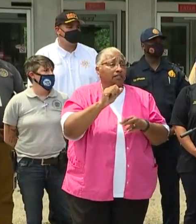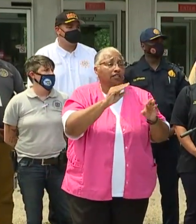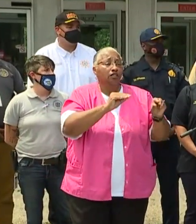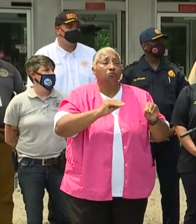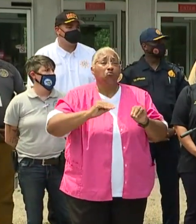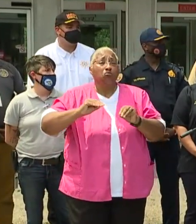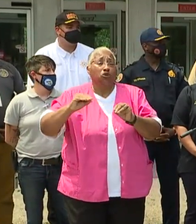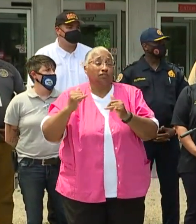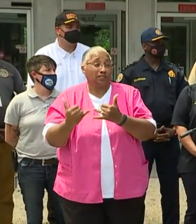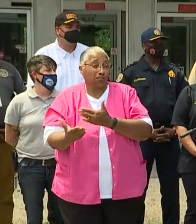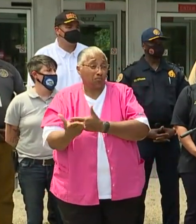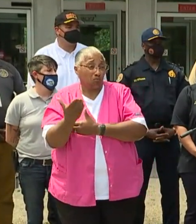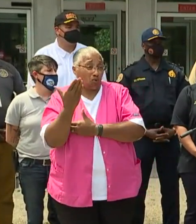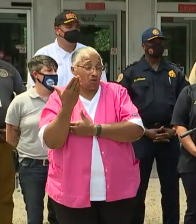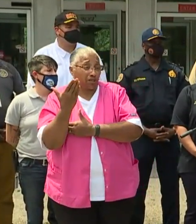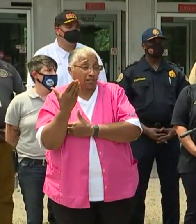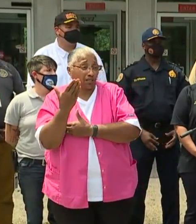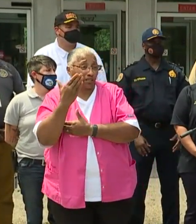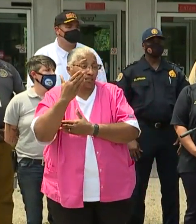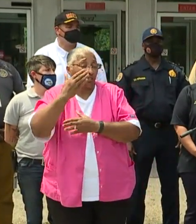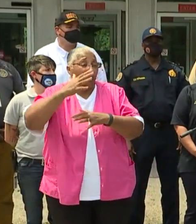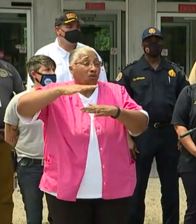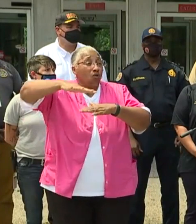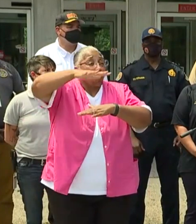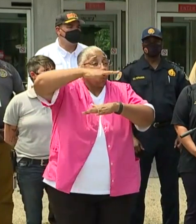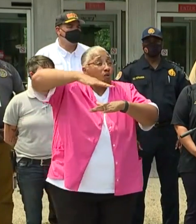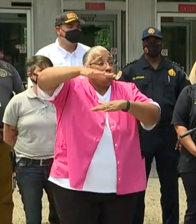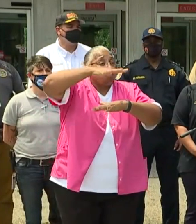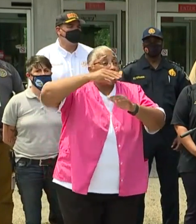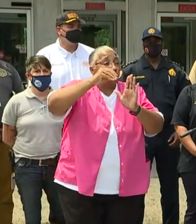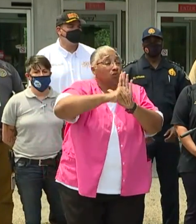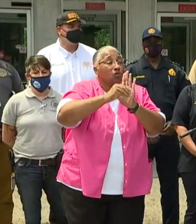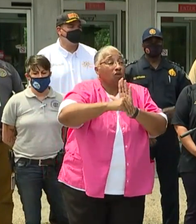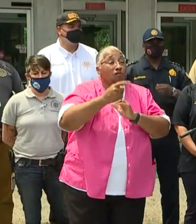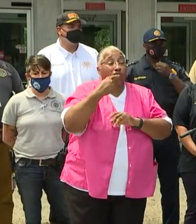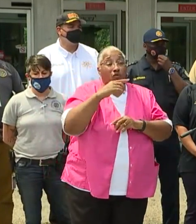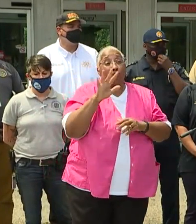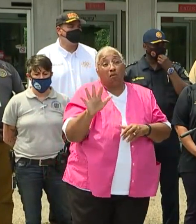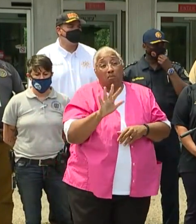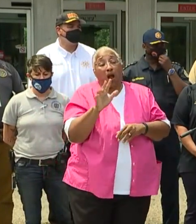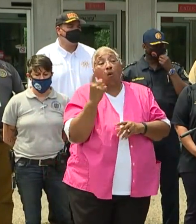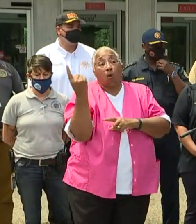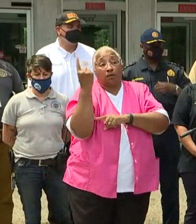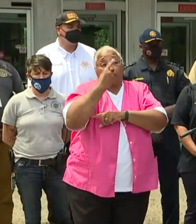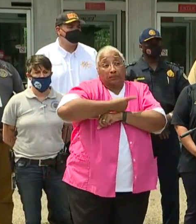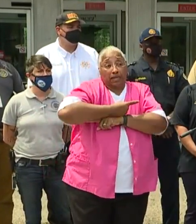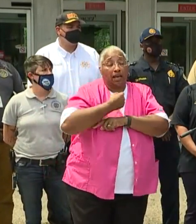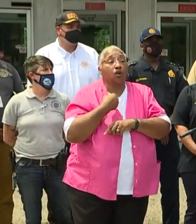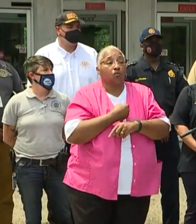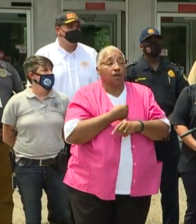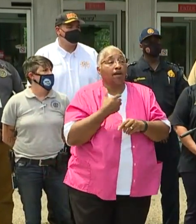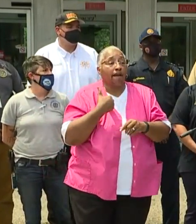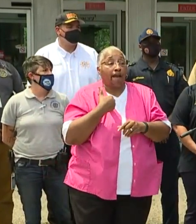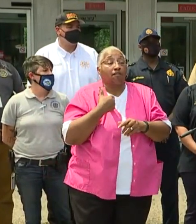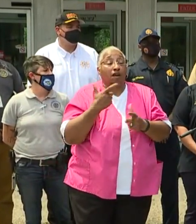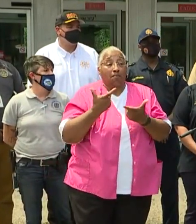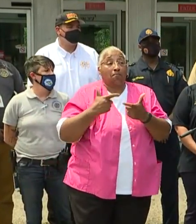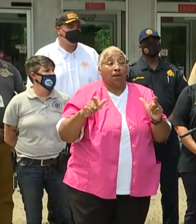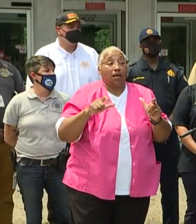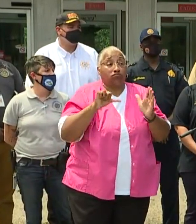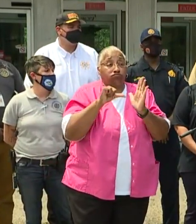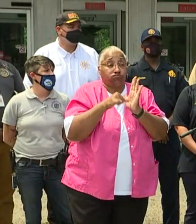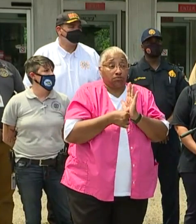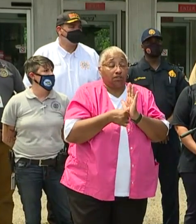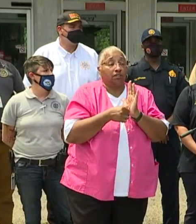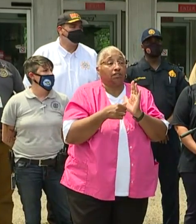this morning after sitting over New Orleans for really a day. We have significant impacts in the city, but I want to take